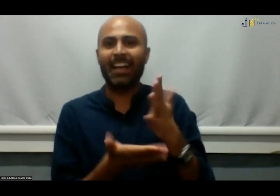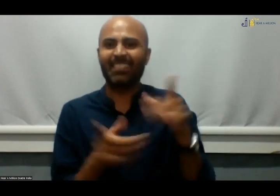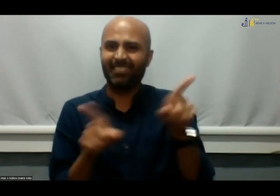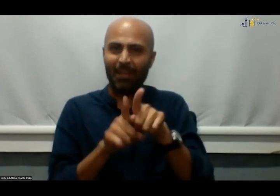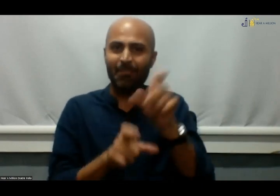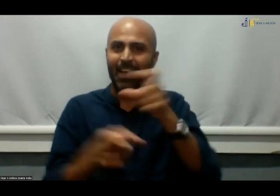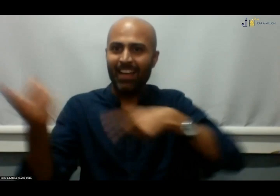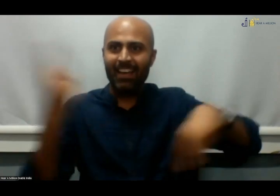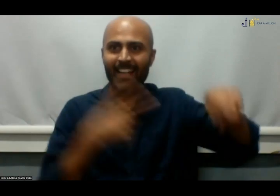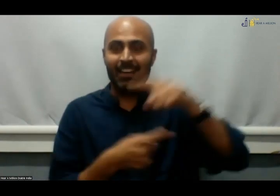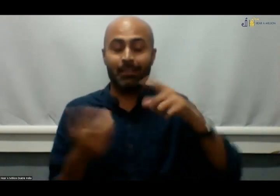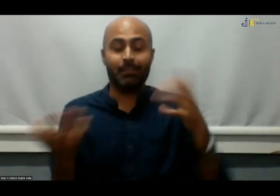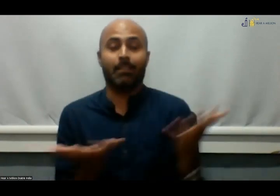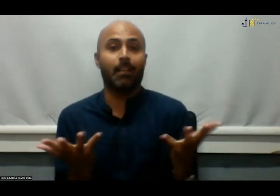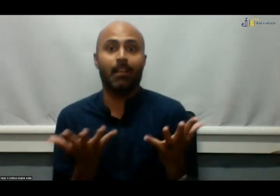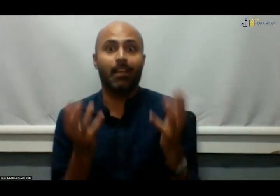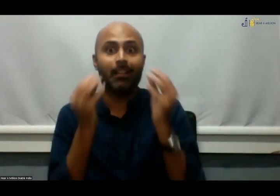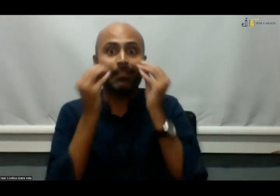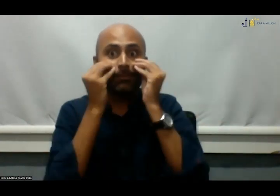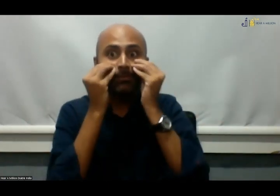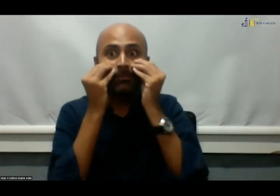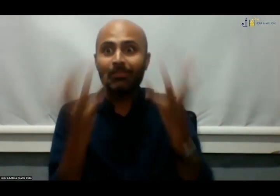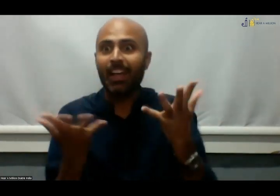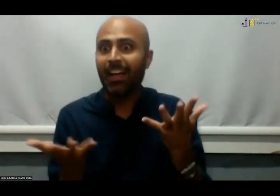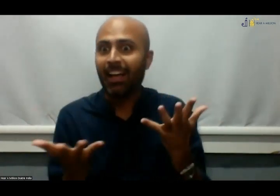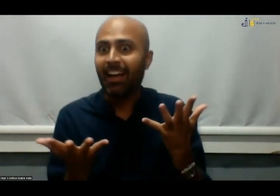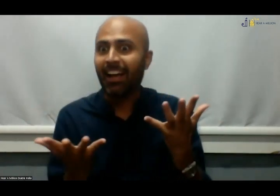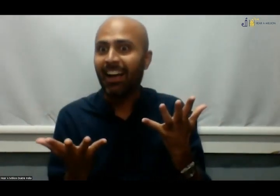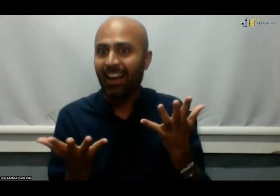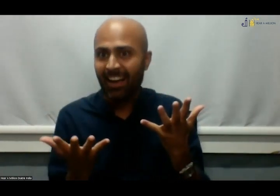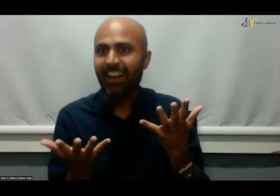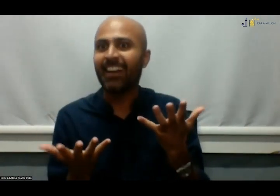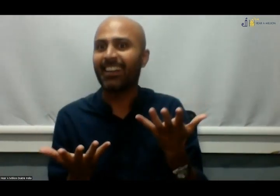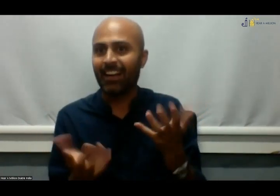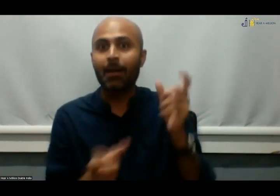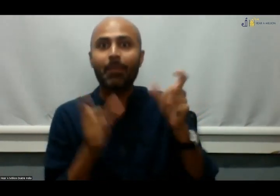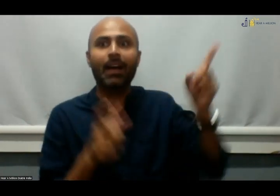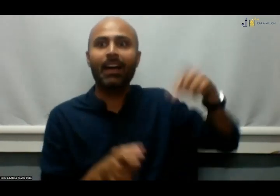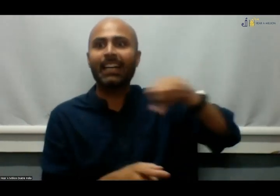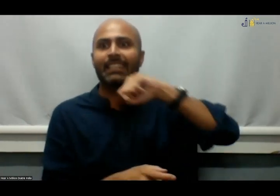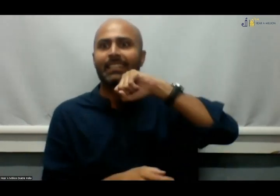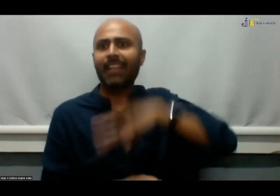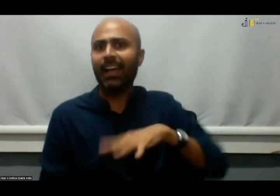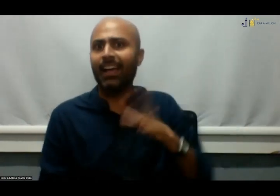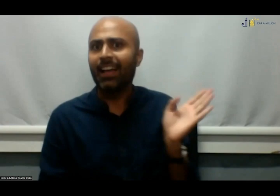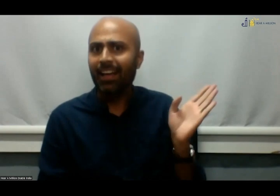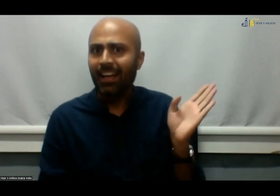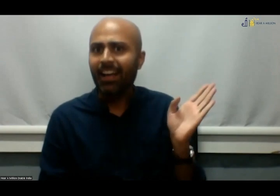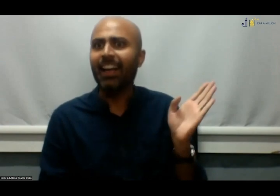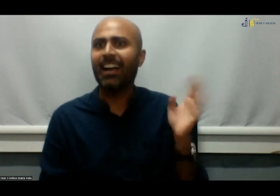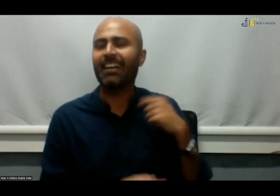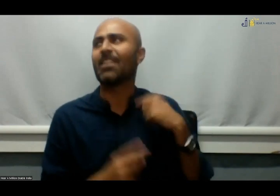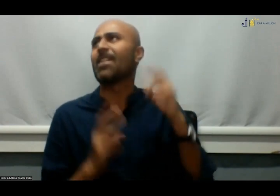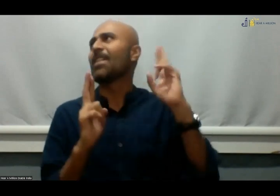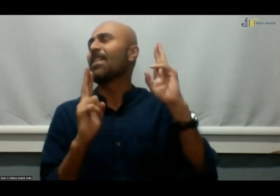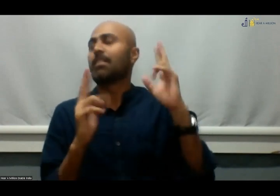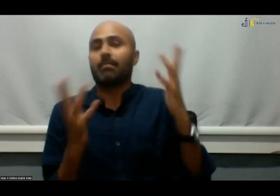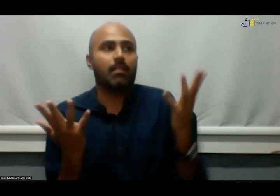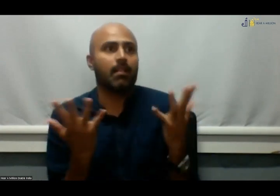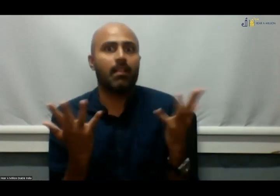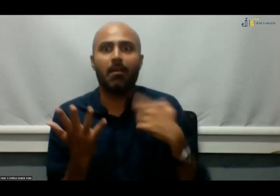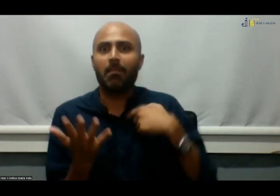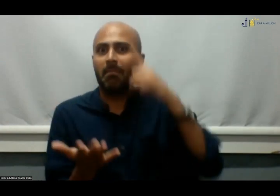passed away, and we couldn't believe it. I know that's a shocking news for everyone, right? She was so